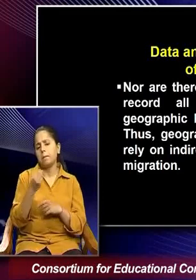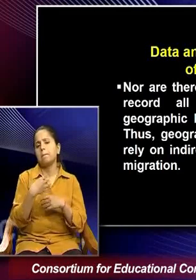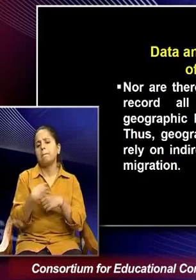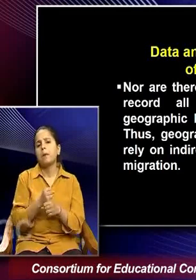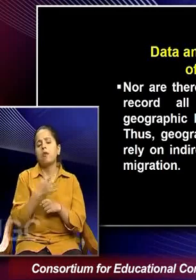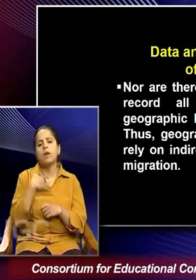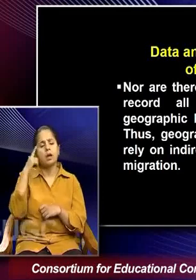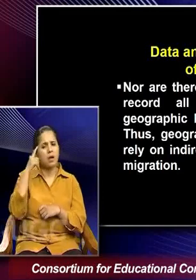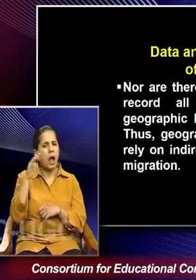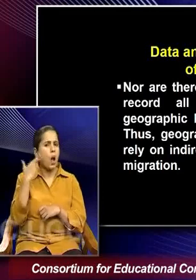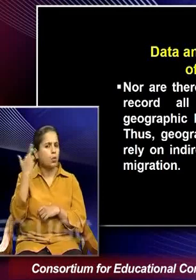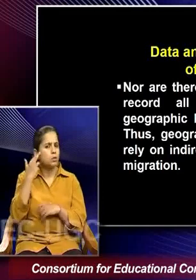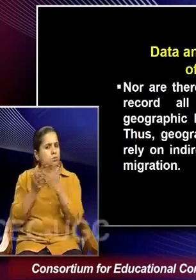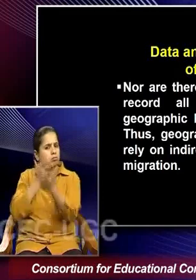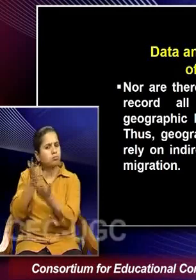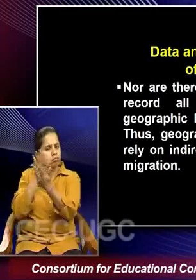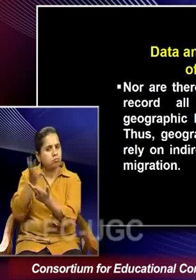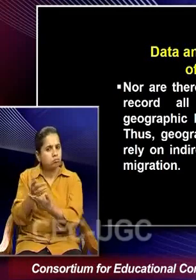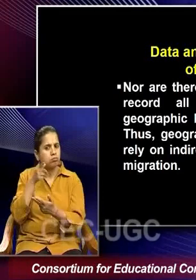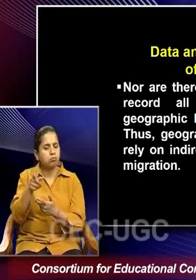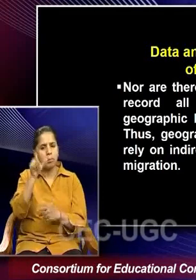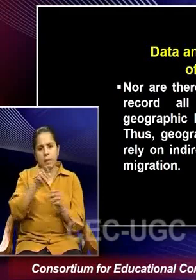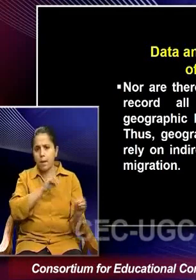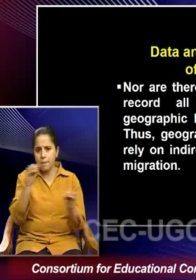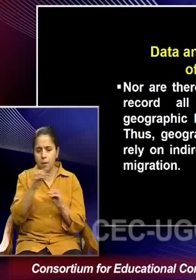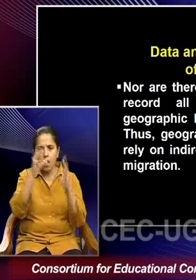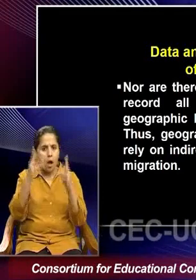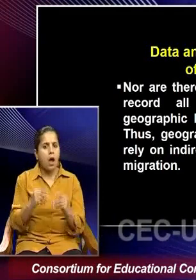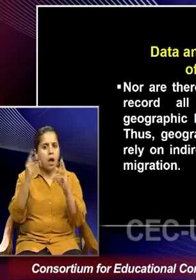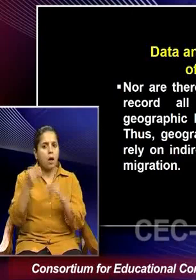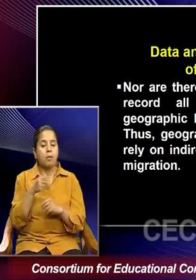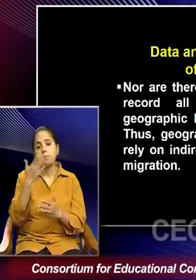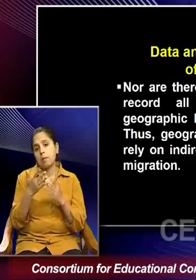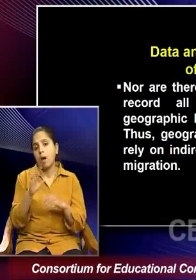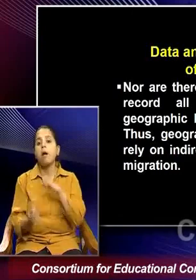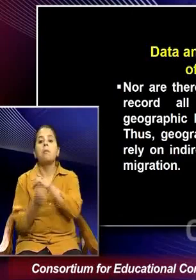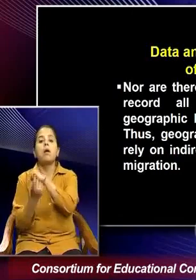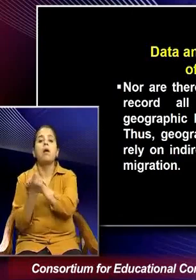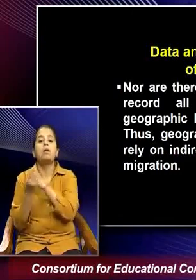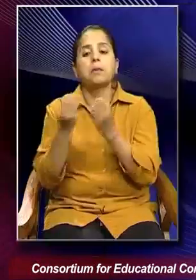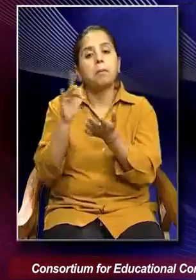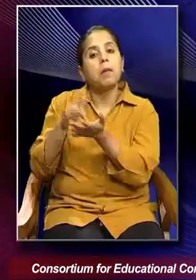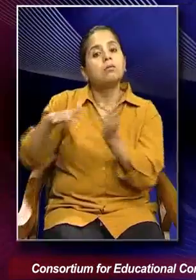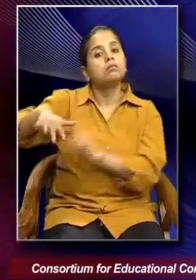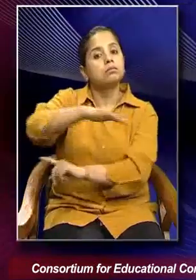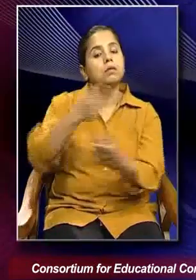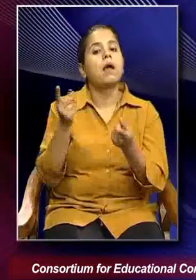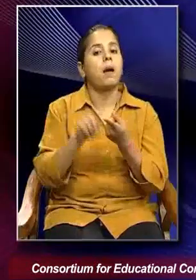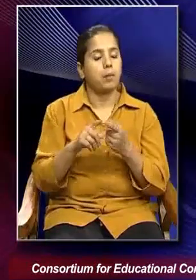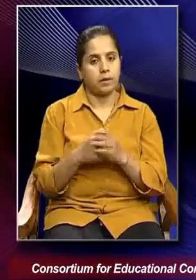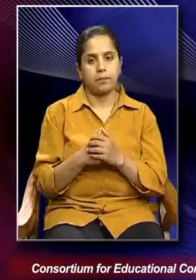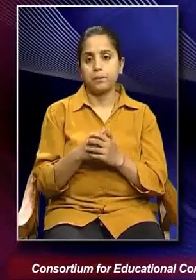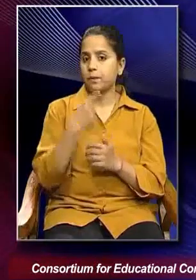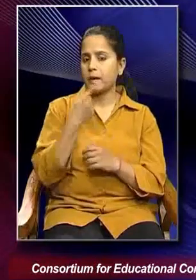reasonable assessment of the magnitude of migration which might be occurring in given region.